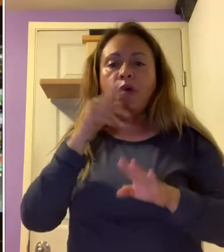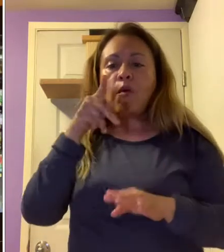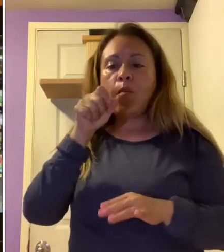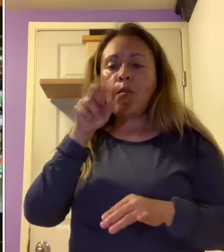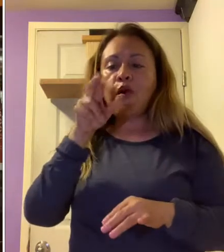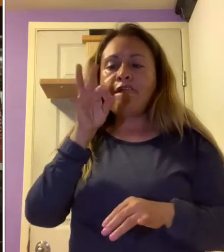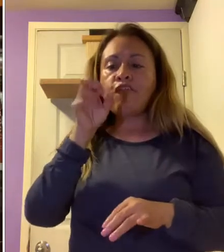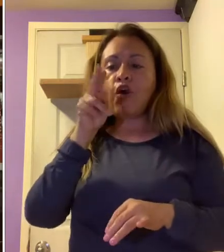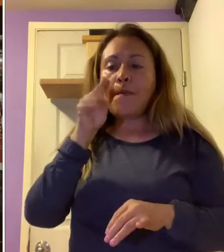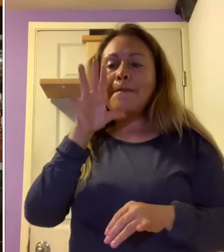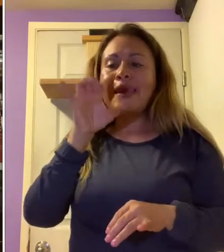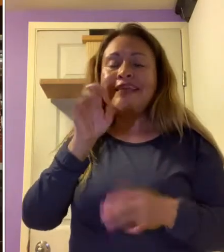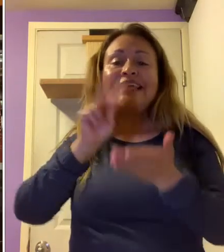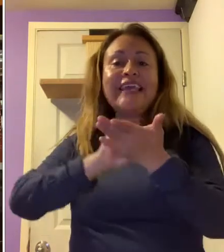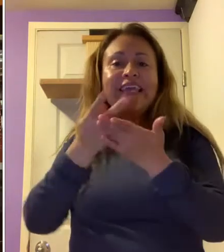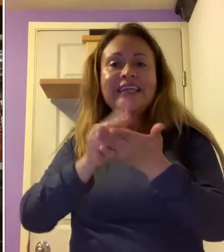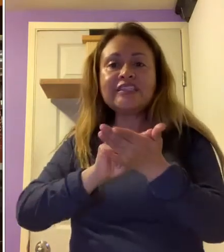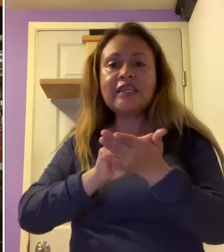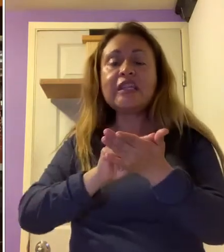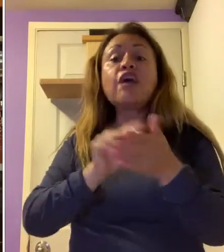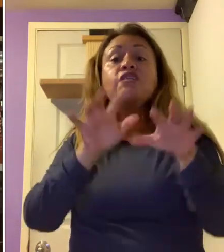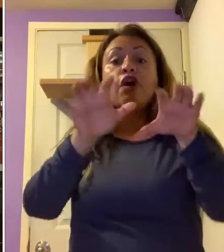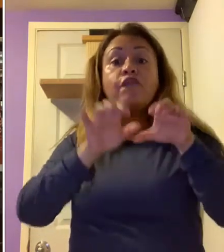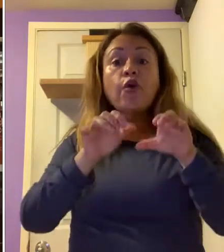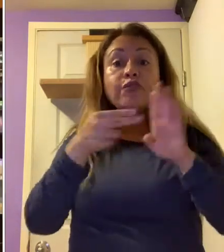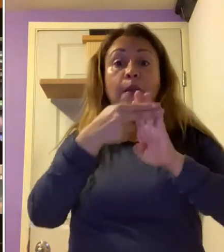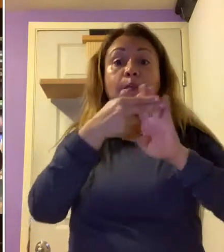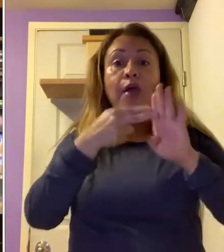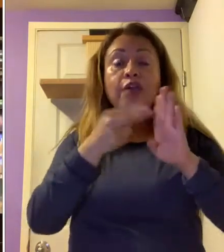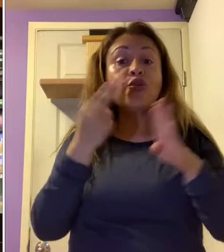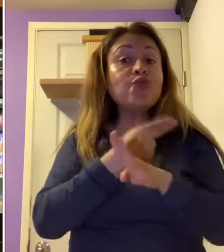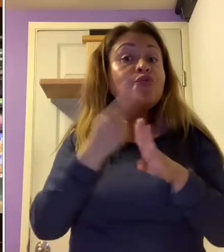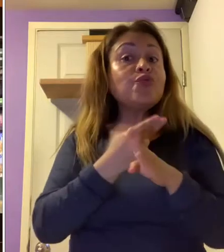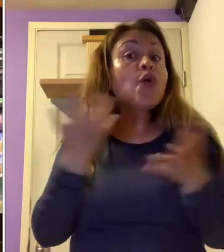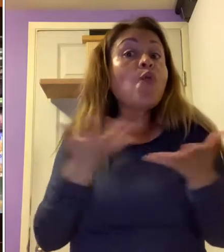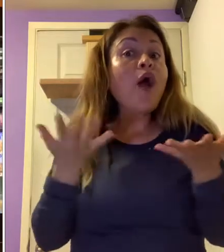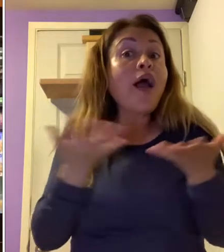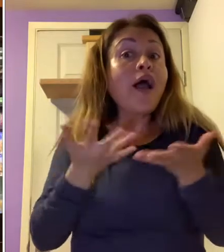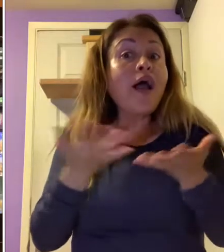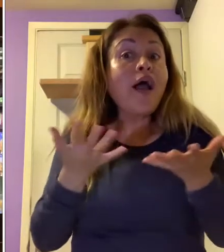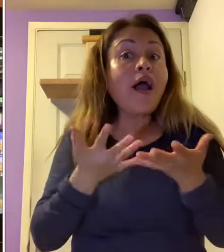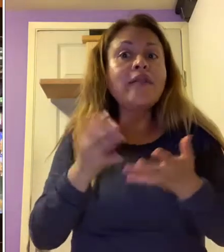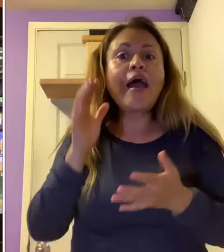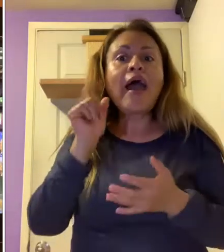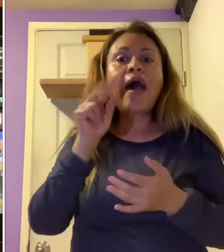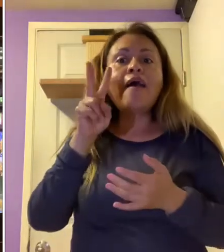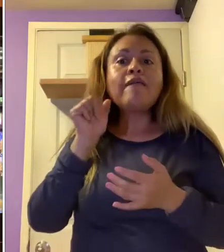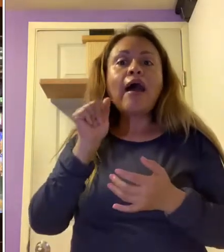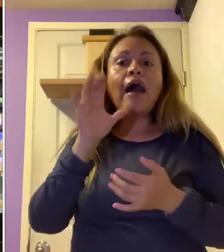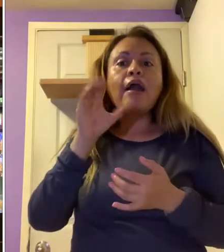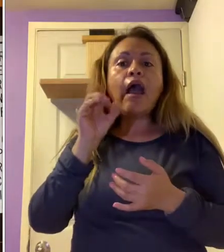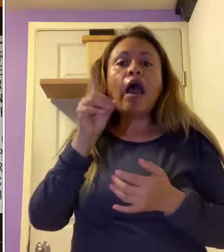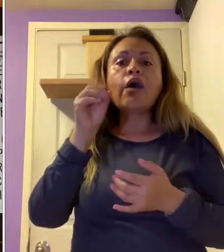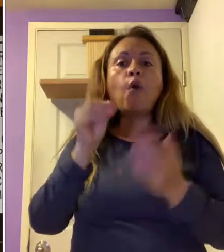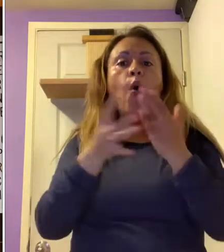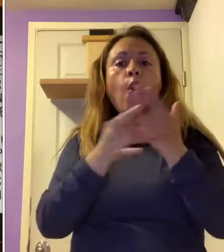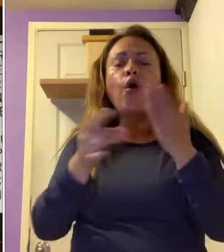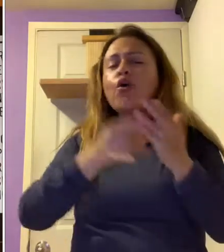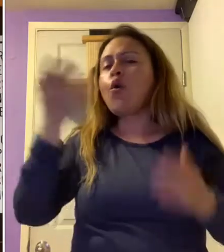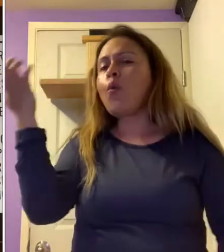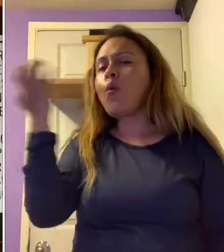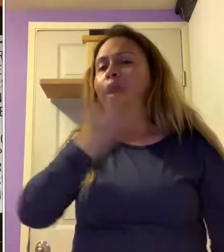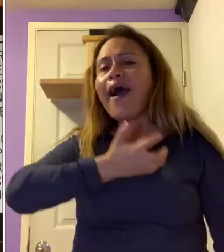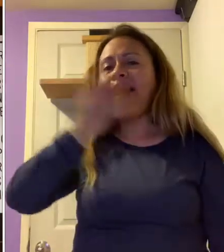before, but Performance Kitchen is the only brand, the only frozen brand anywhere using, drumroll please, avocado